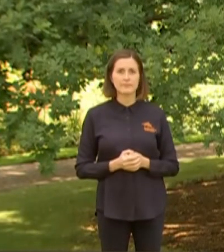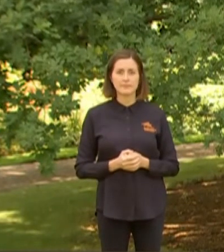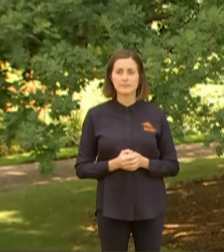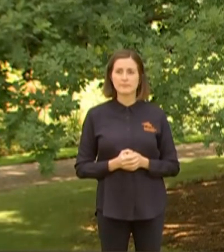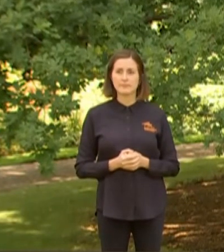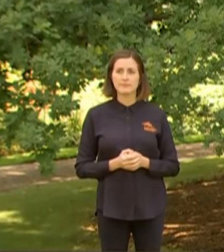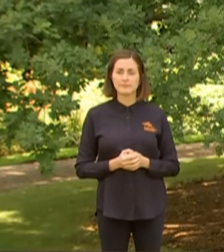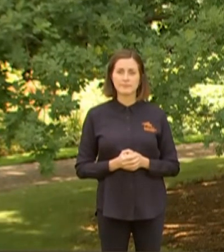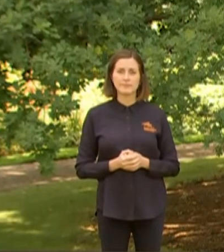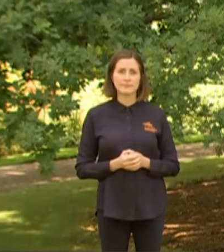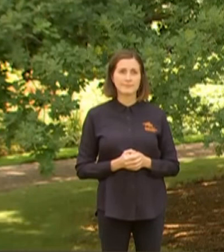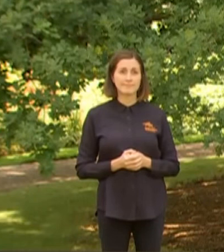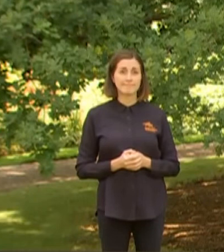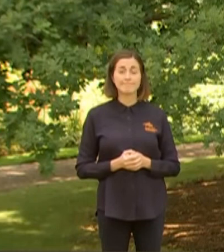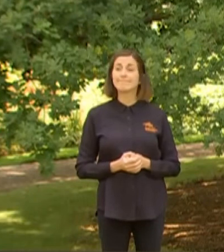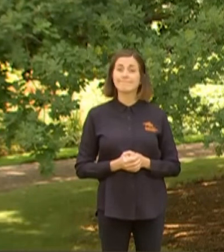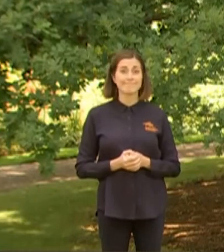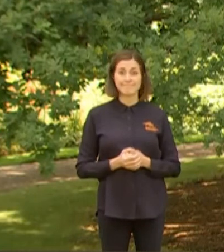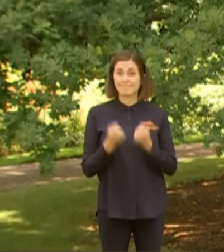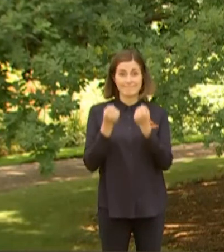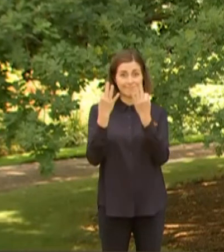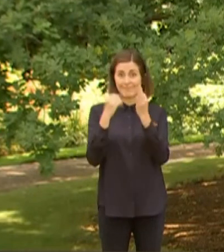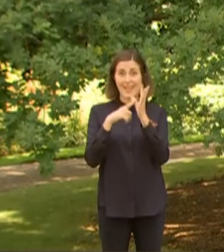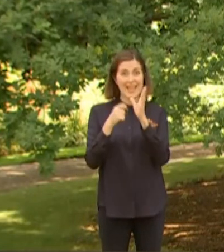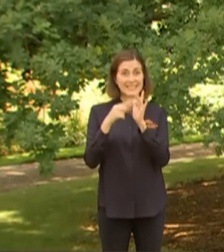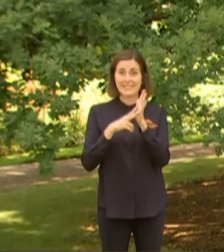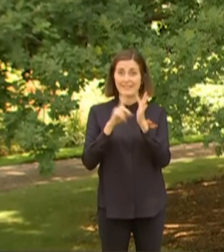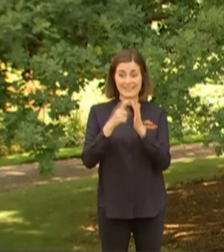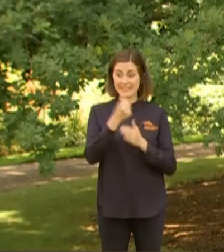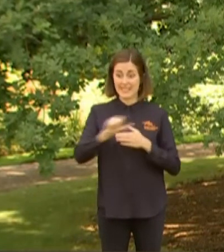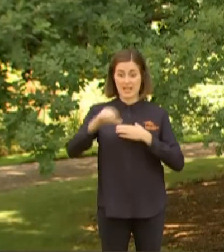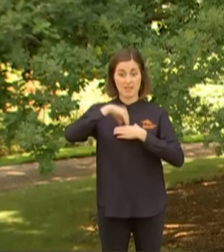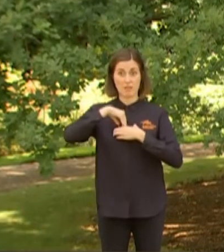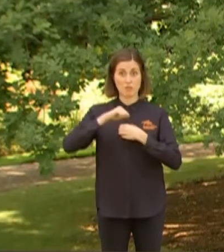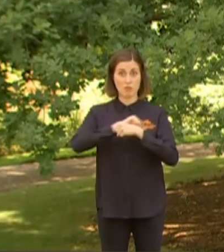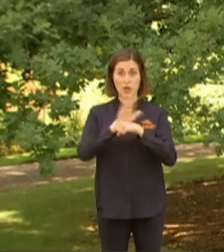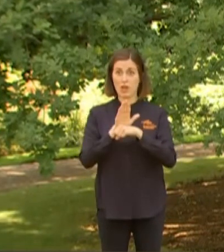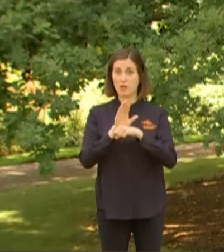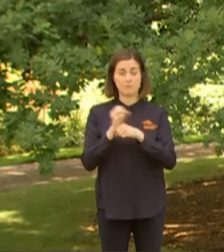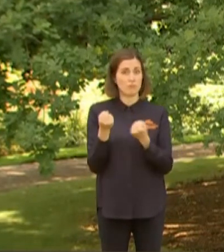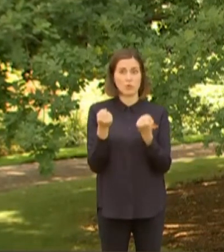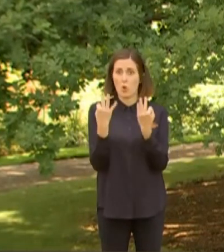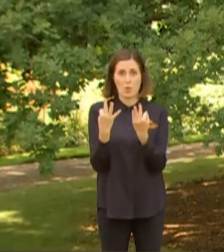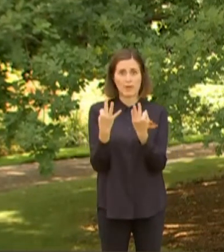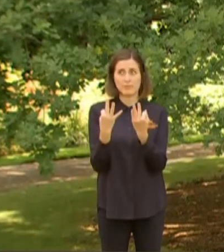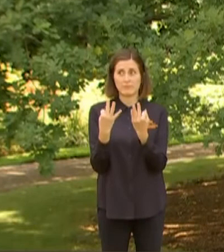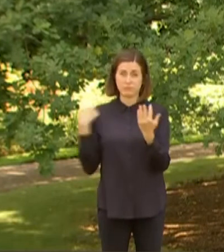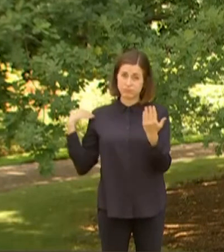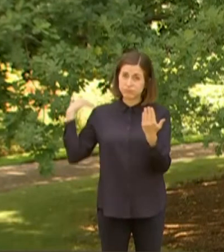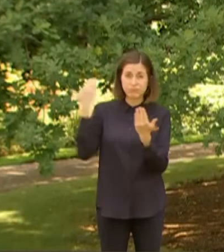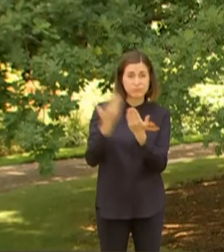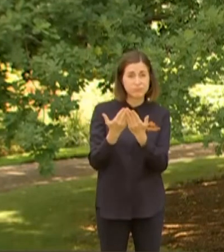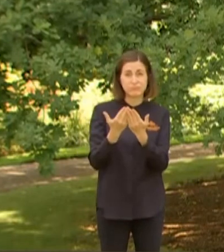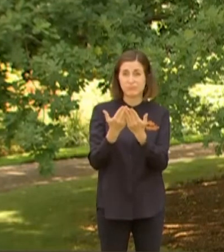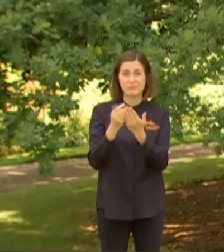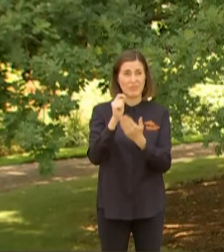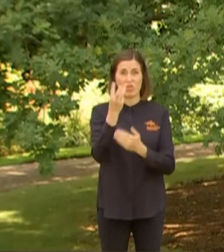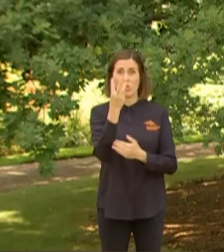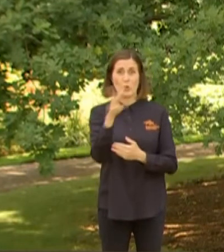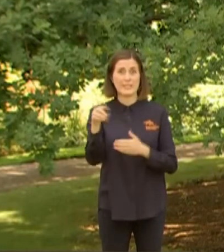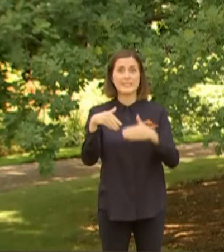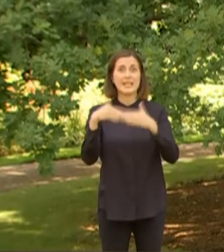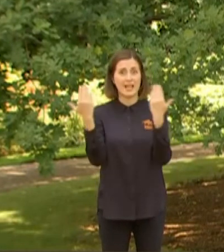So pleasingly, we have no active cases. That's now a very significant run of days. We want to thank each and every Victorian who's playing their